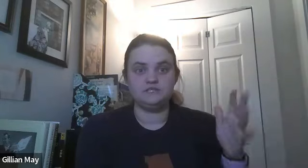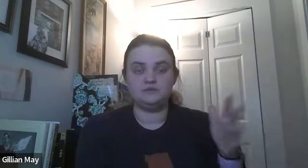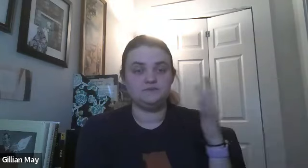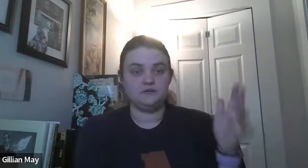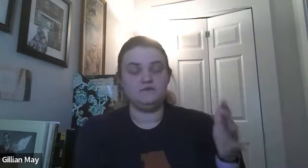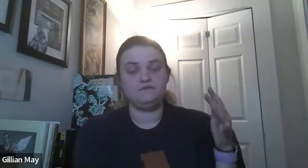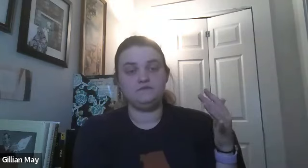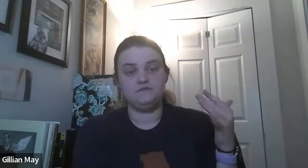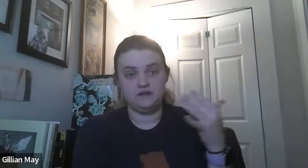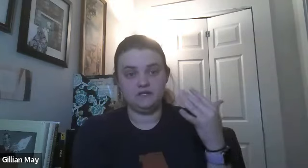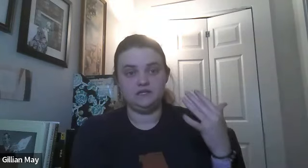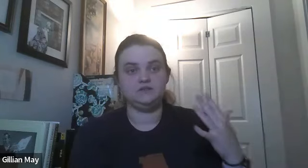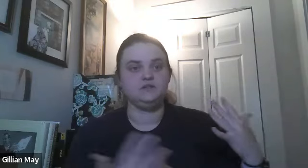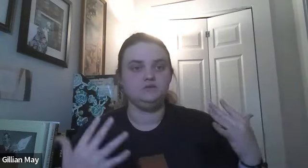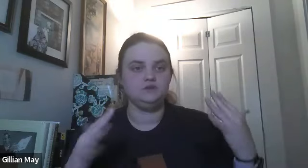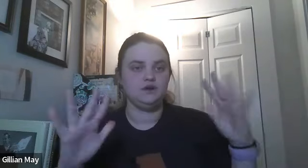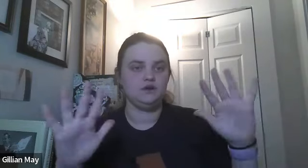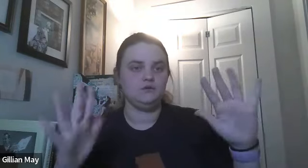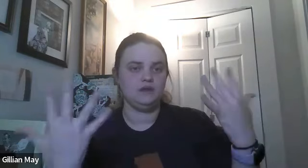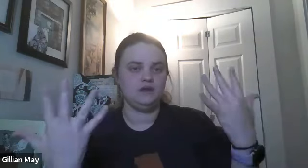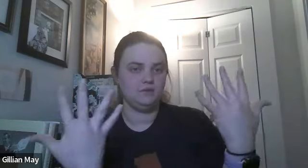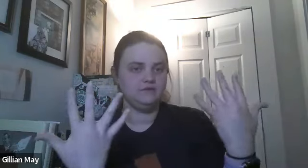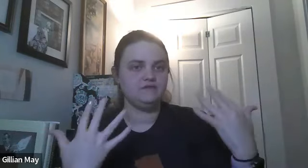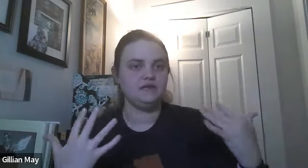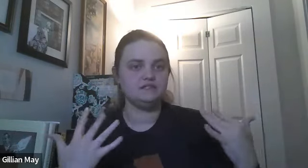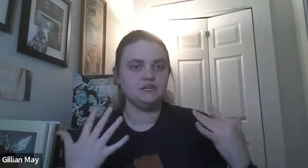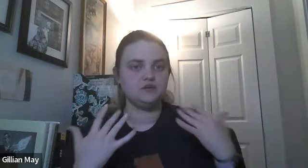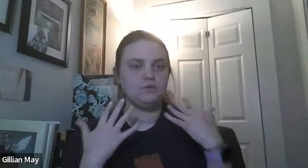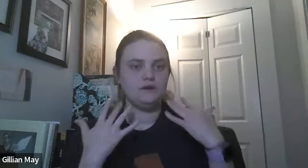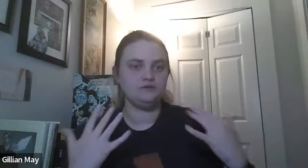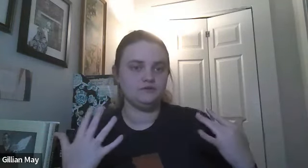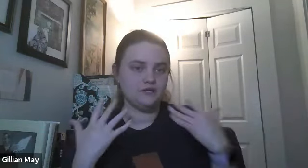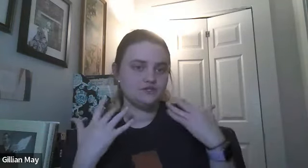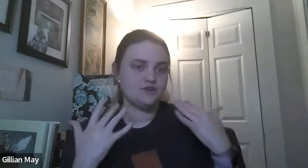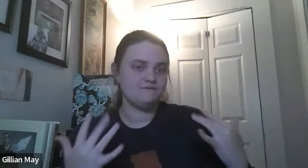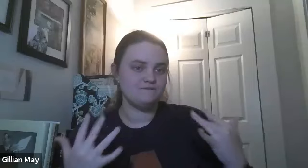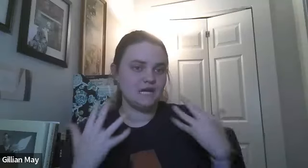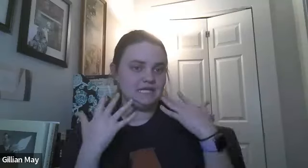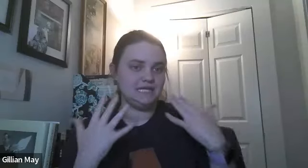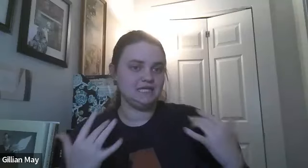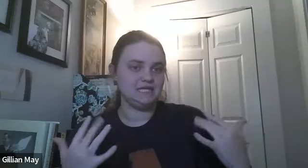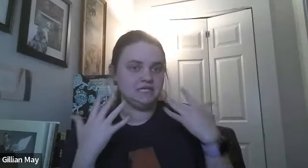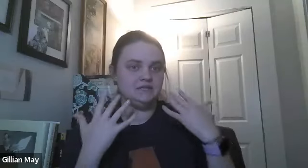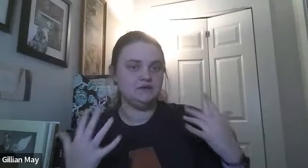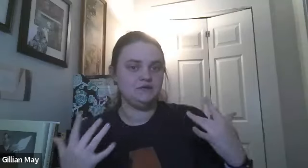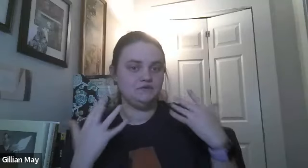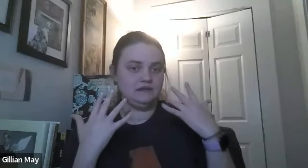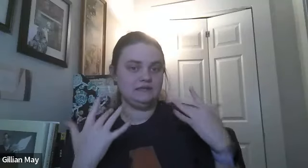someone is very friendly, you would go, we have your open five hands and you're going to wiggle your fingers. Friendly. Friendly.